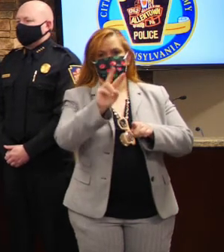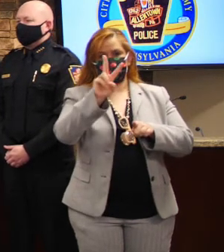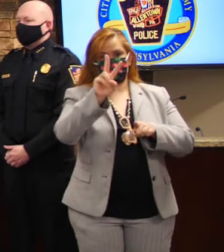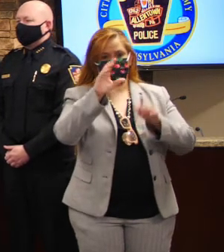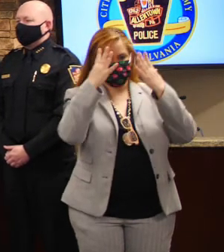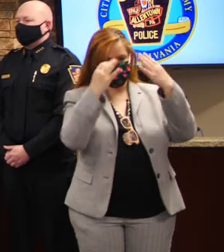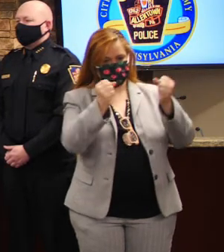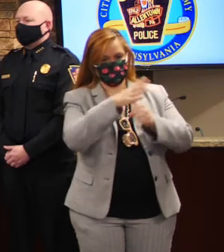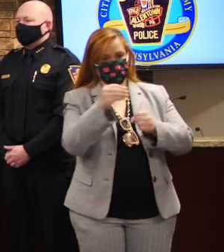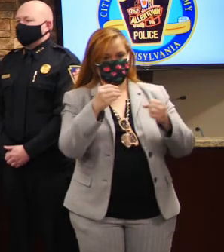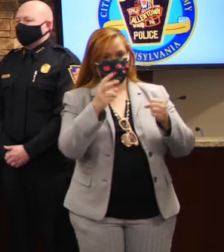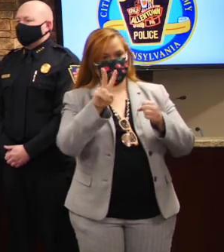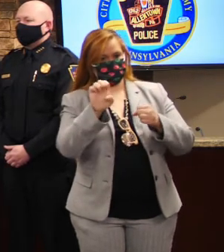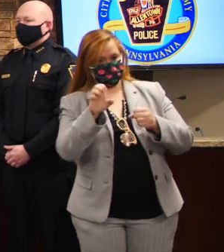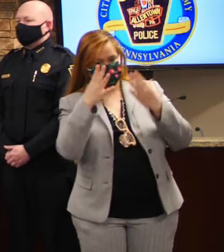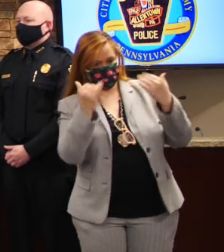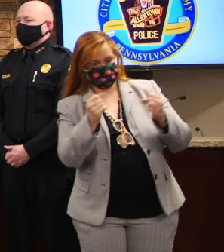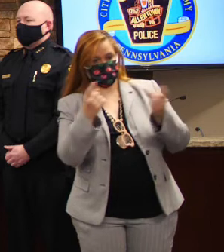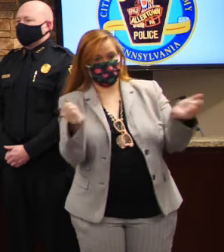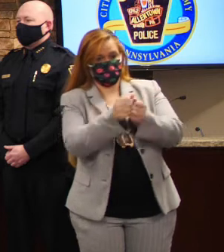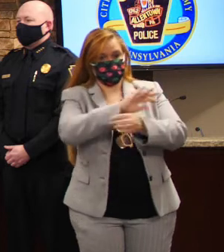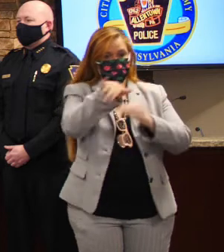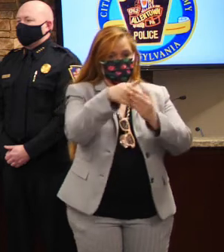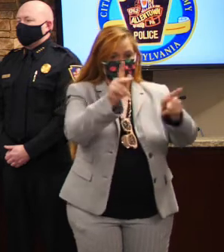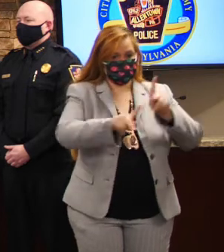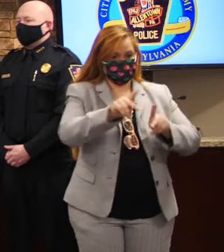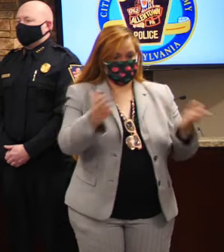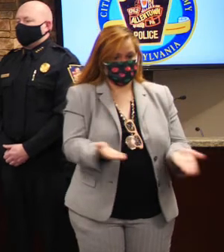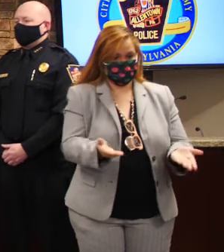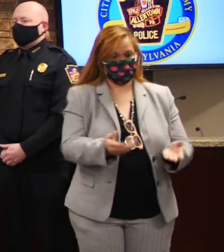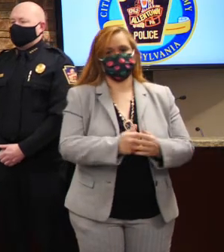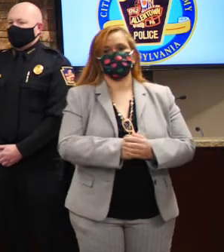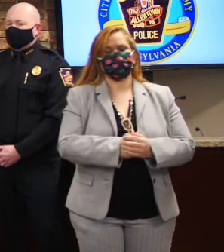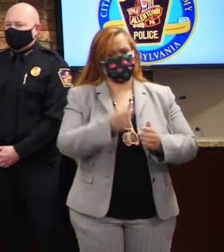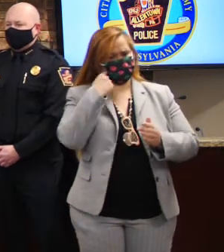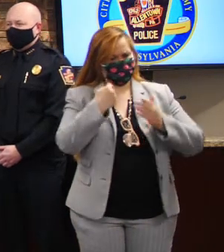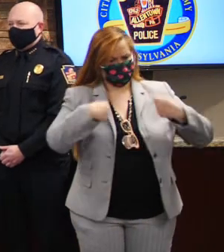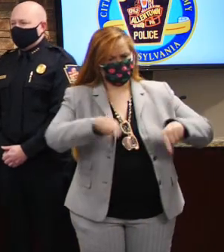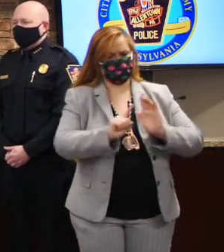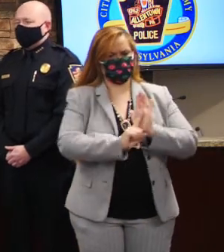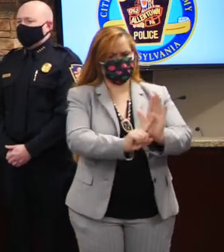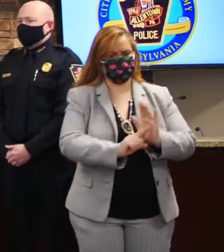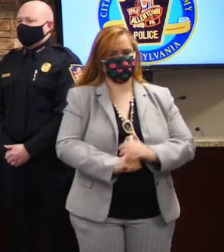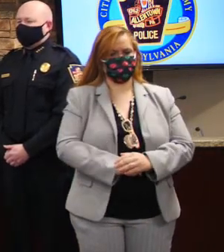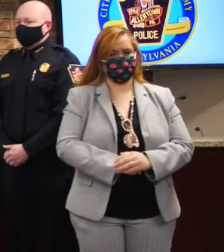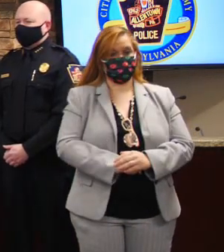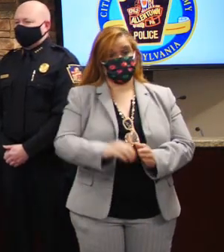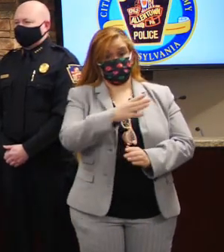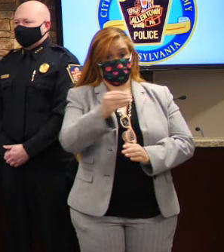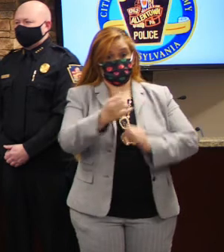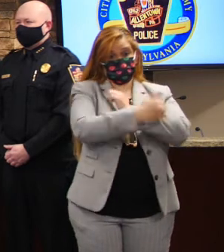Television has capitalized upon these curiosity shows such as Cops and America's Most Wanted. Each week,